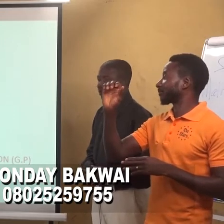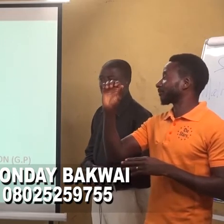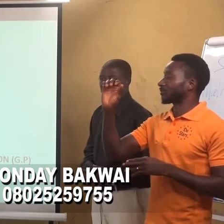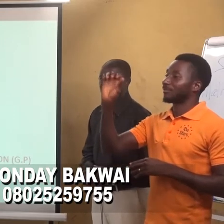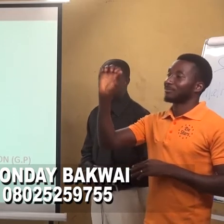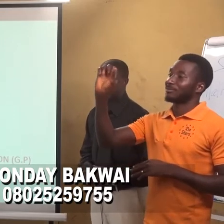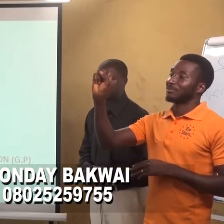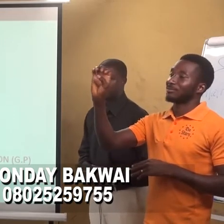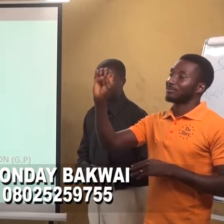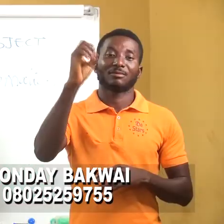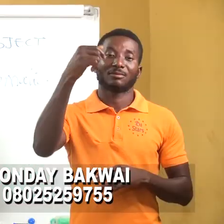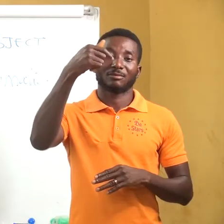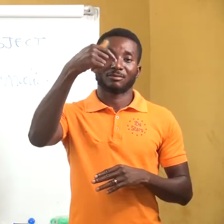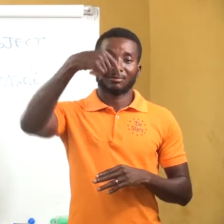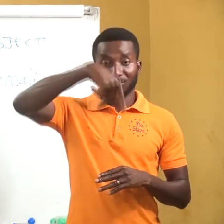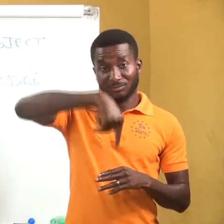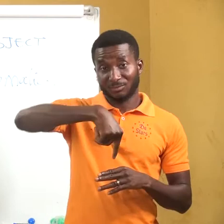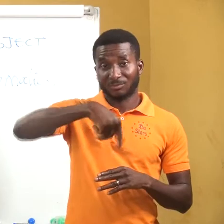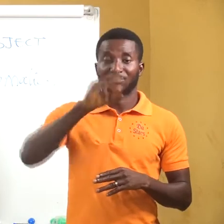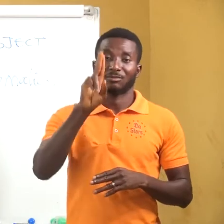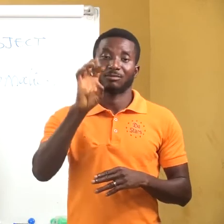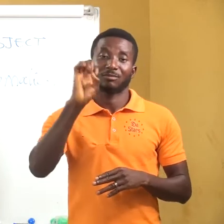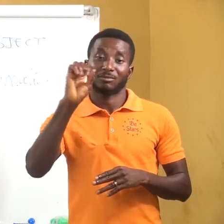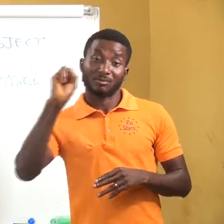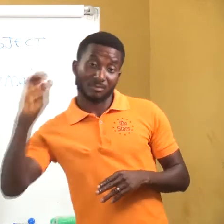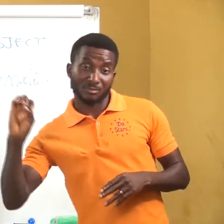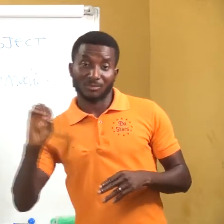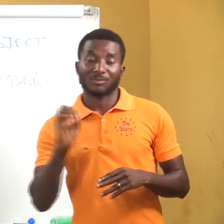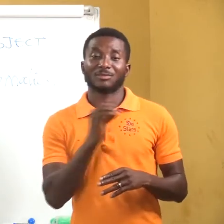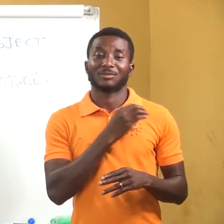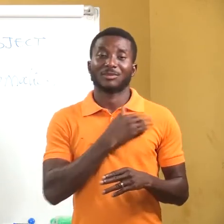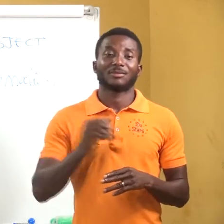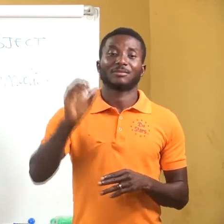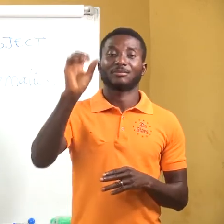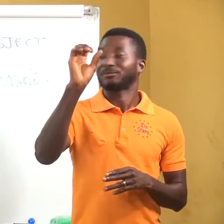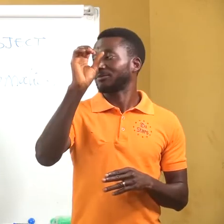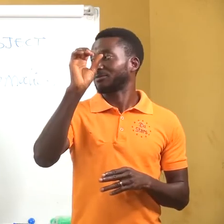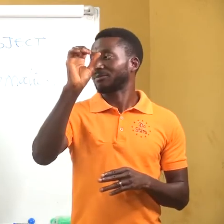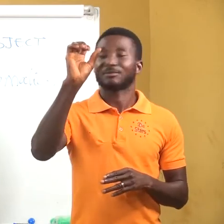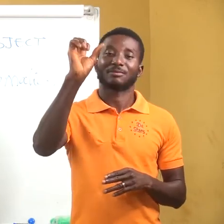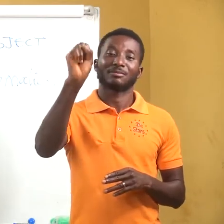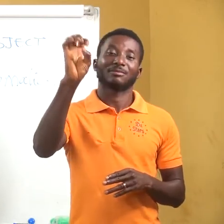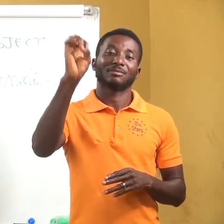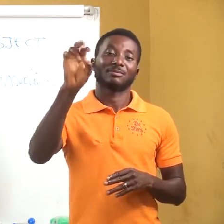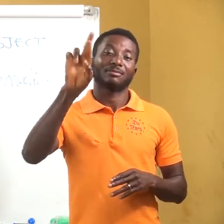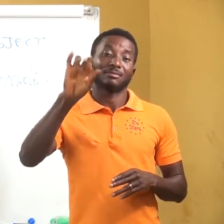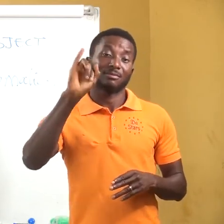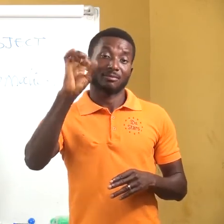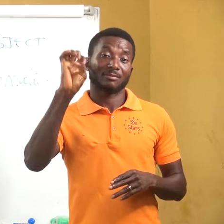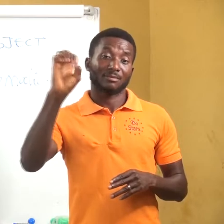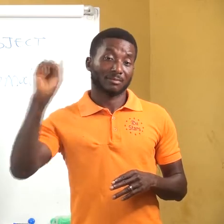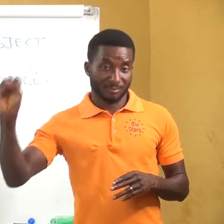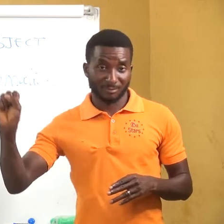or exponential sequence. Geometric progression or exponential